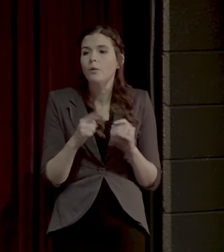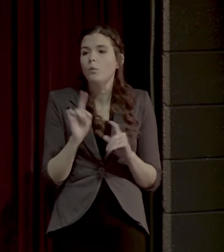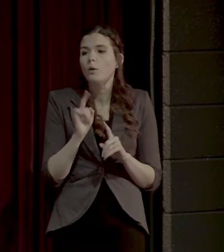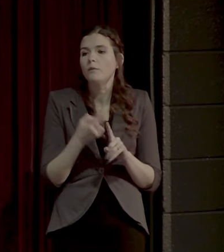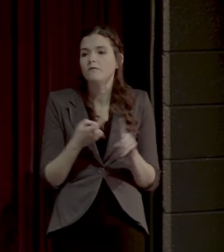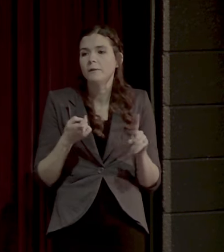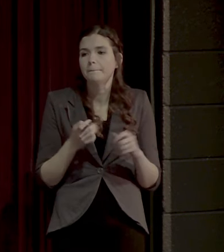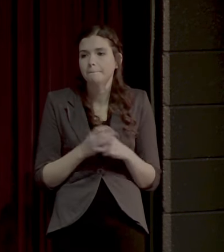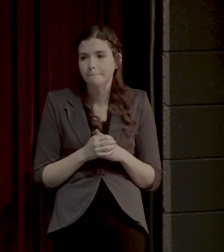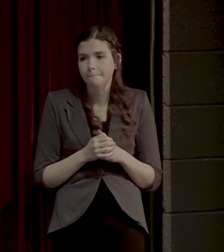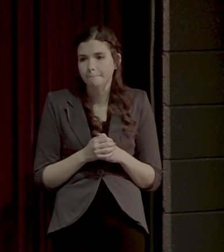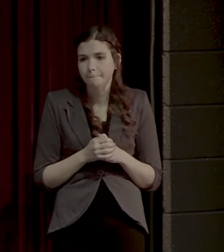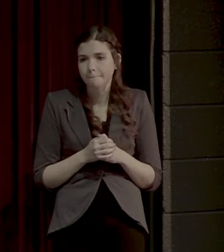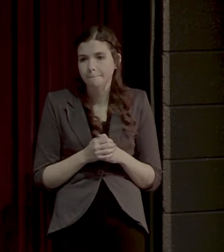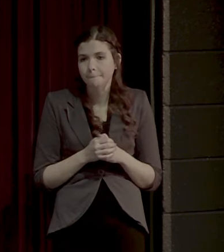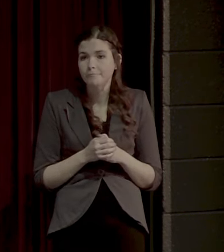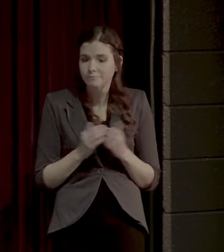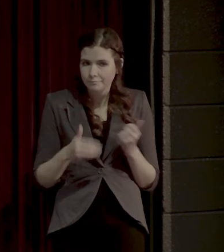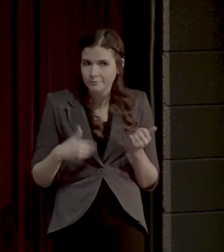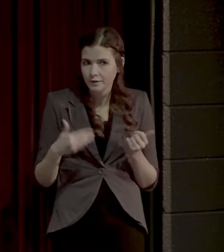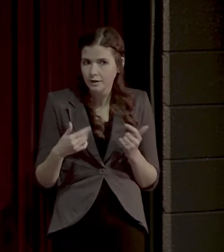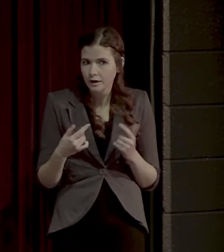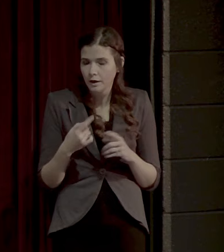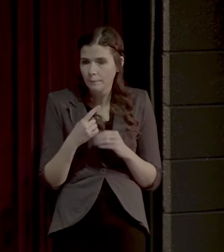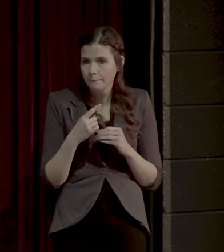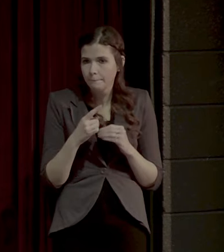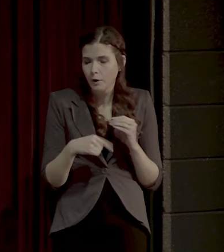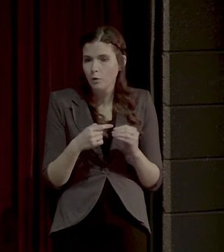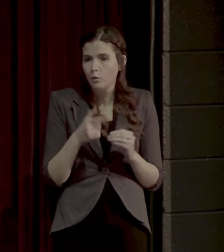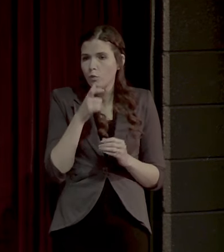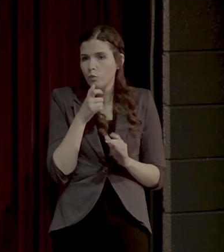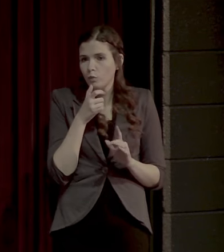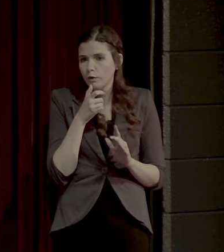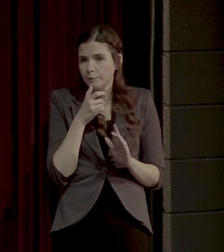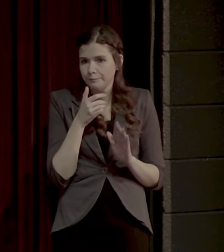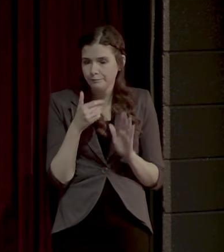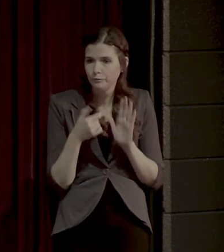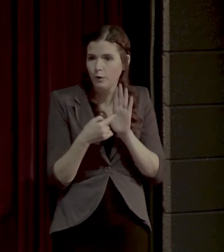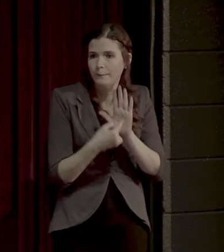from. Sometimes it's about who we represent.